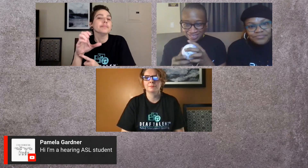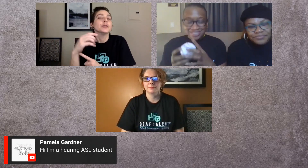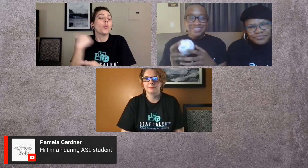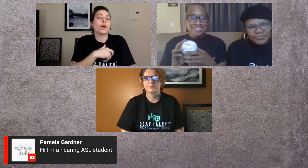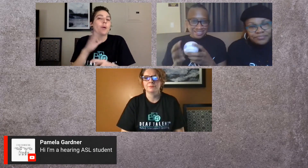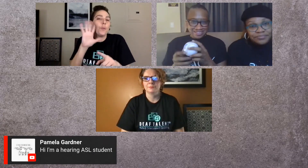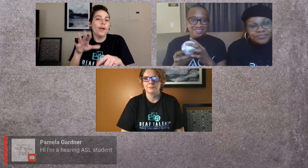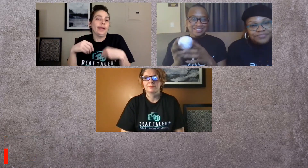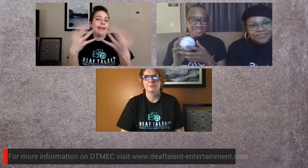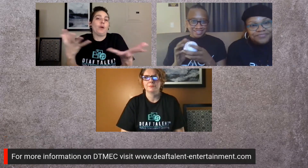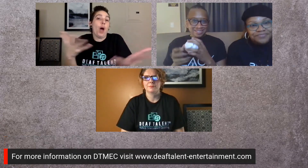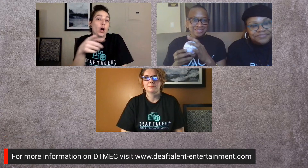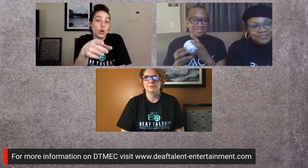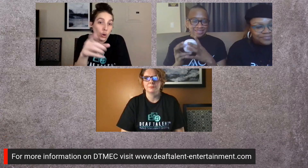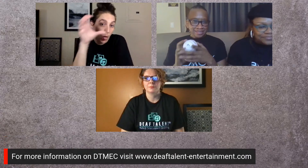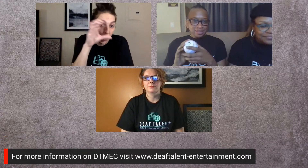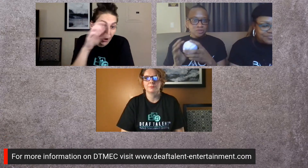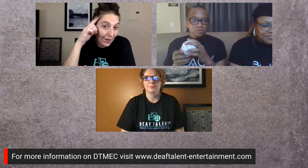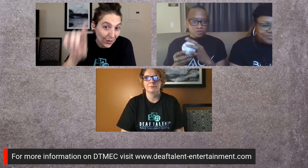and just follow us.